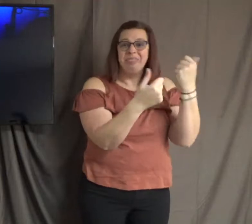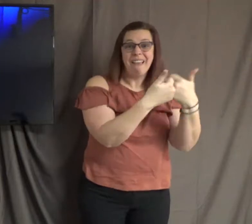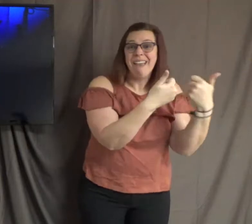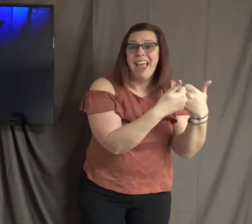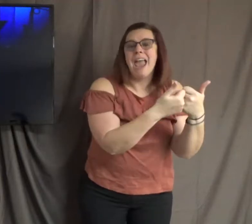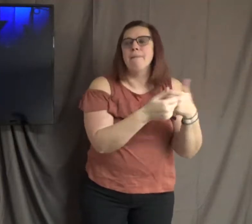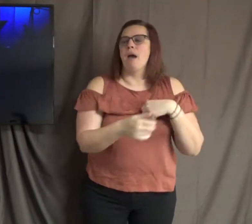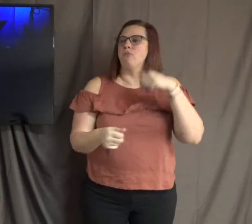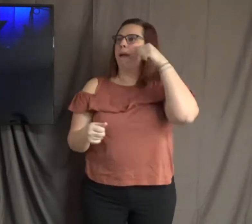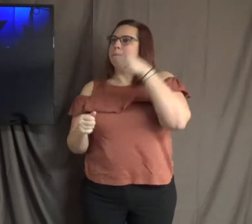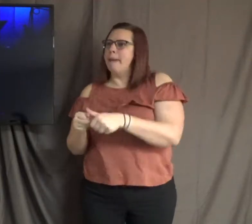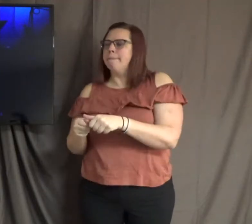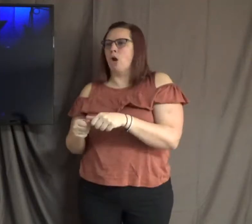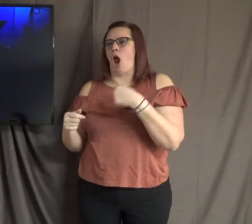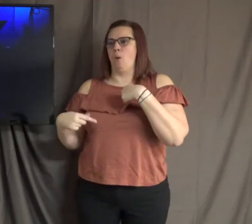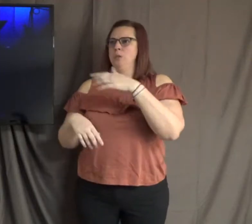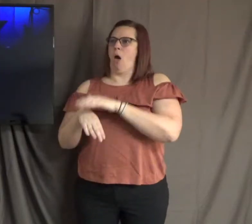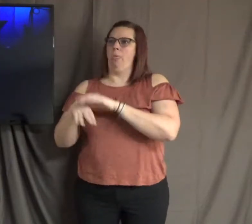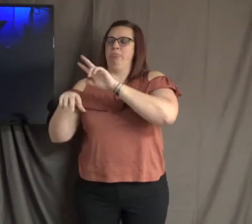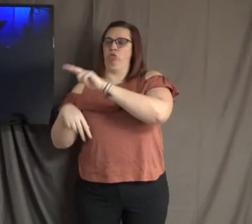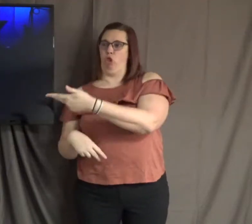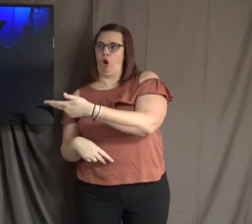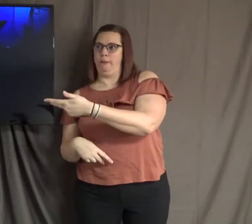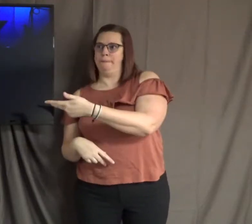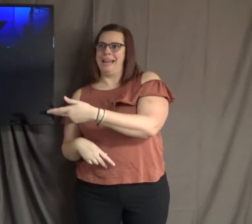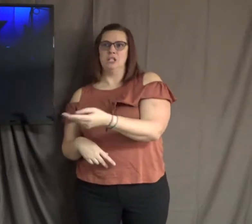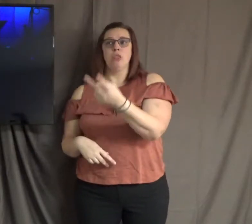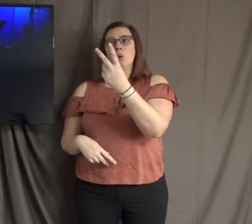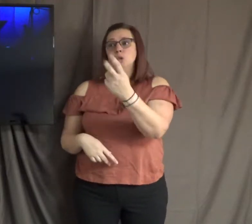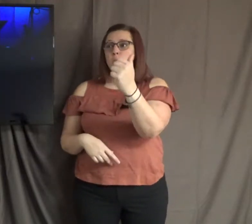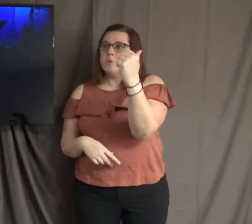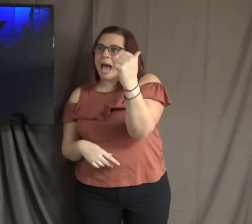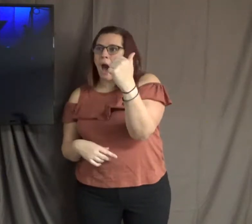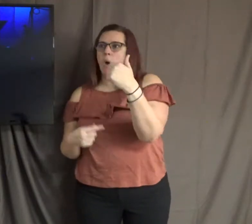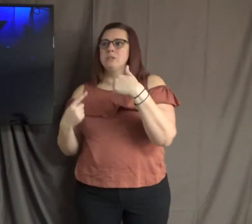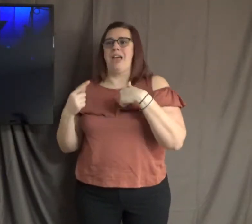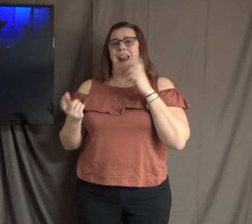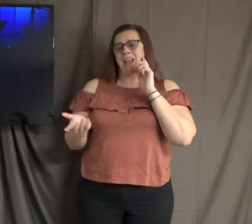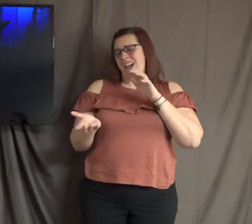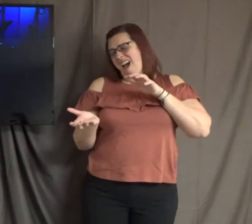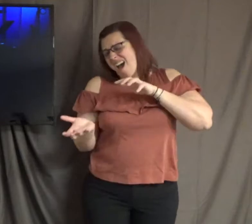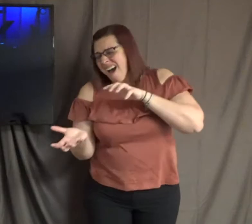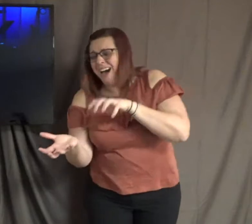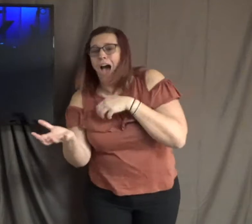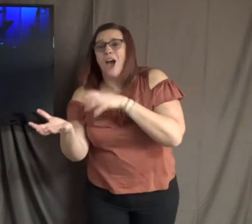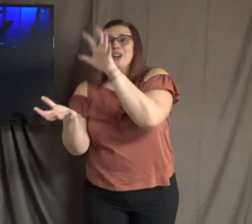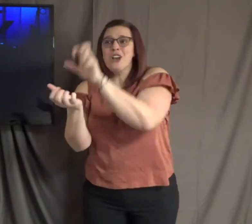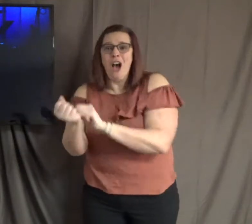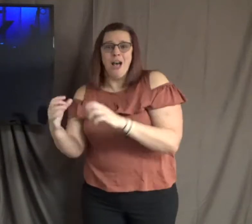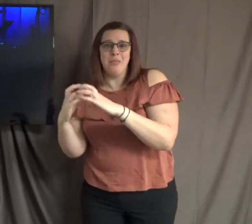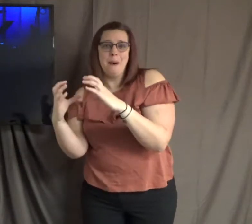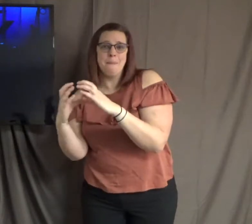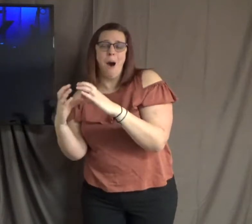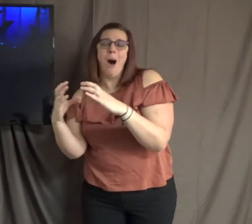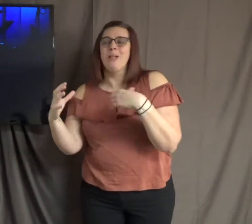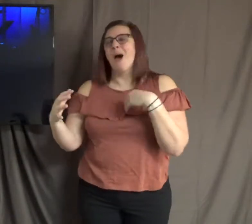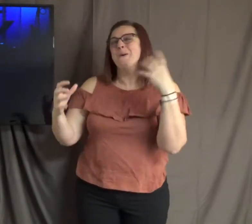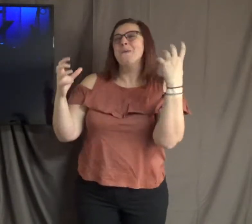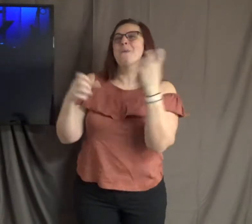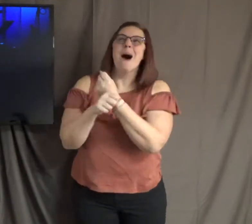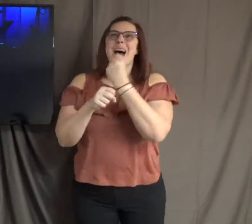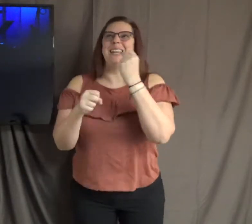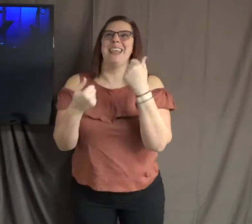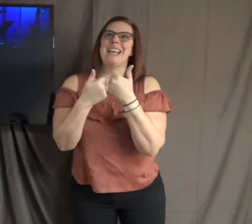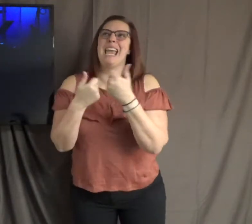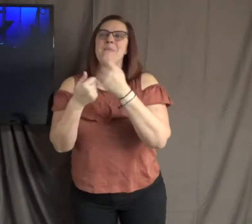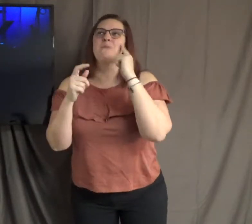base and the bases were loaded with 2 outs, and I dove and caught a ball in foul territory and won the game for my team. I remember